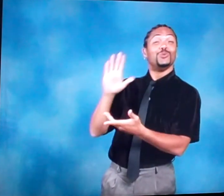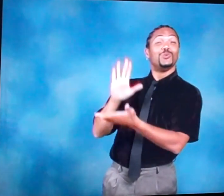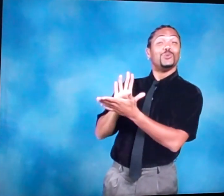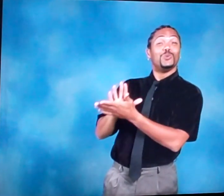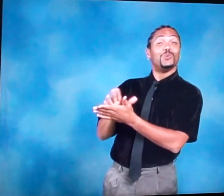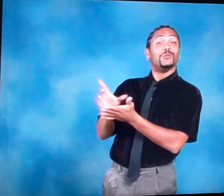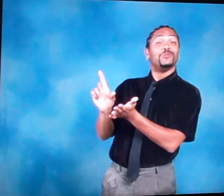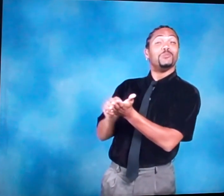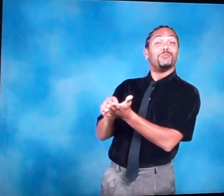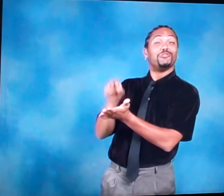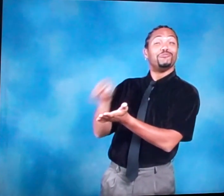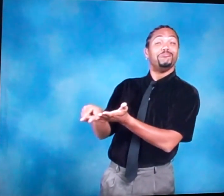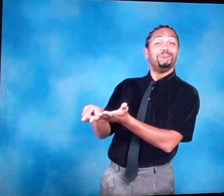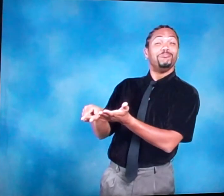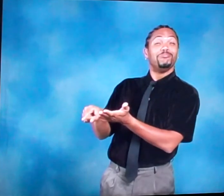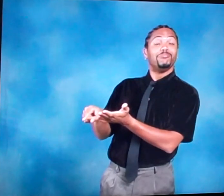Or there's another option.